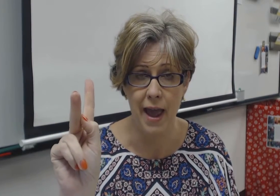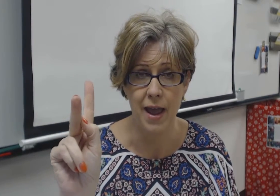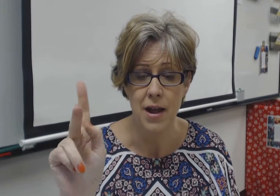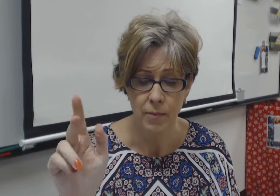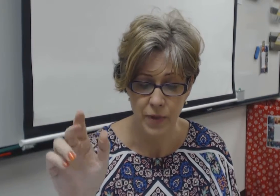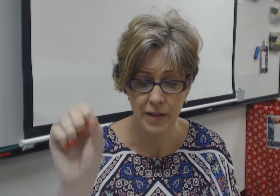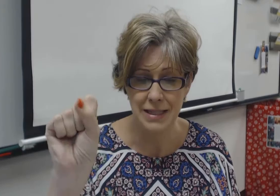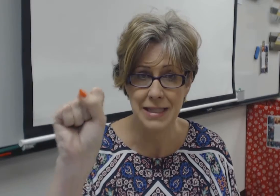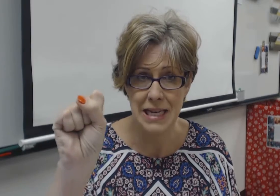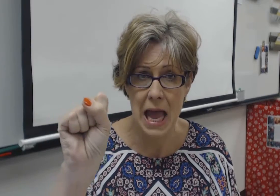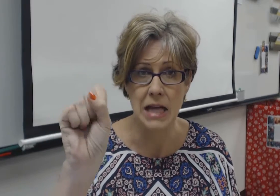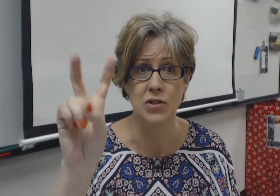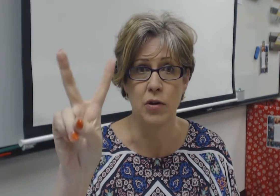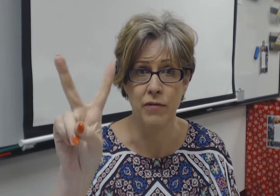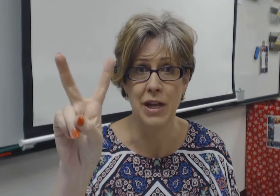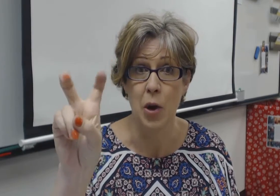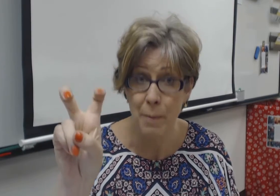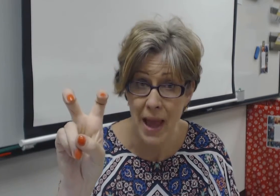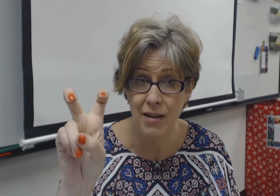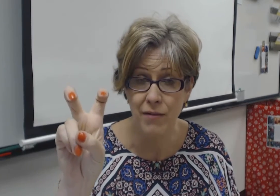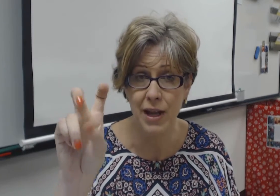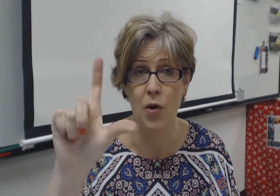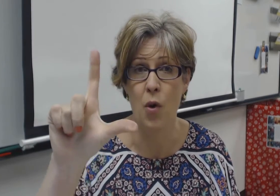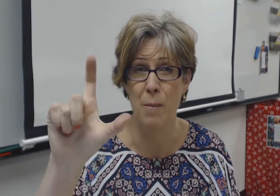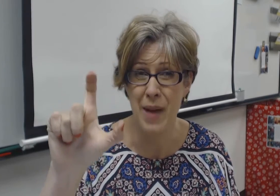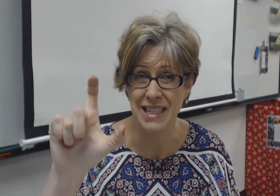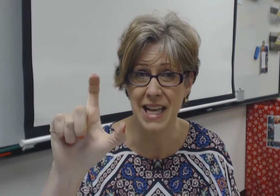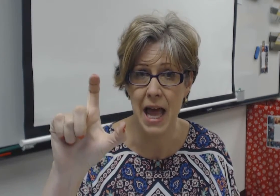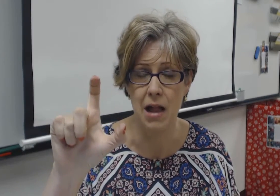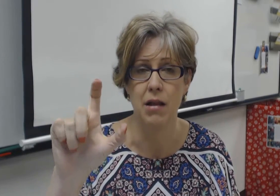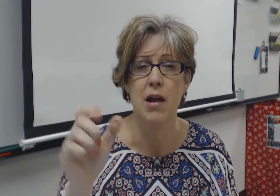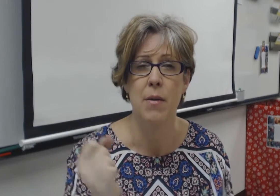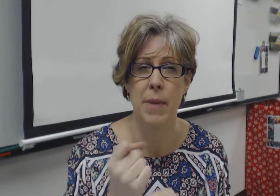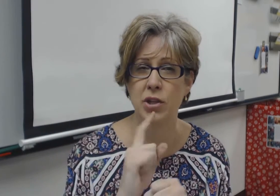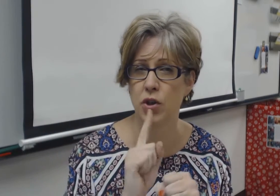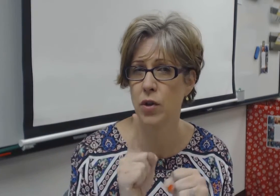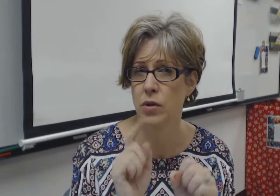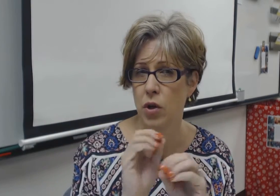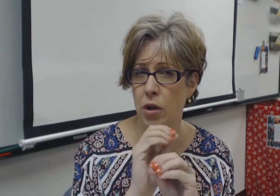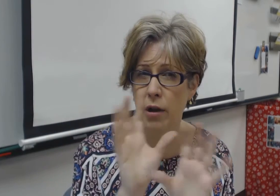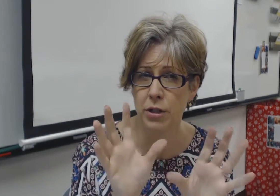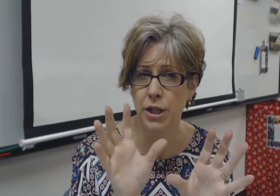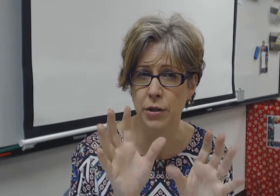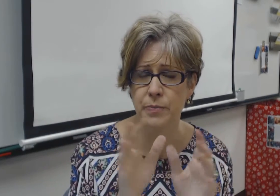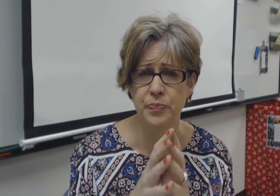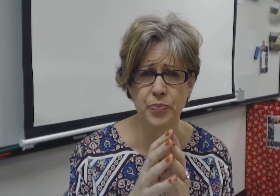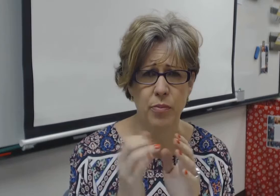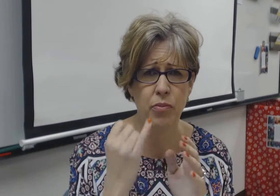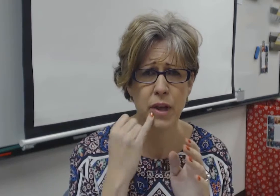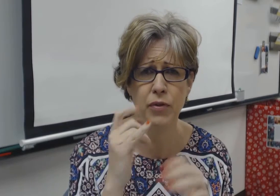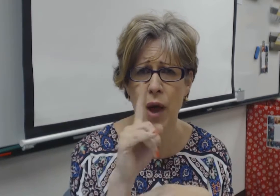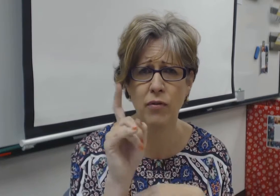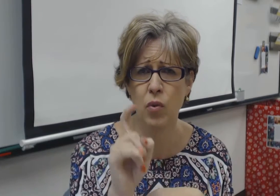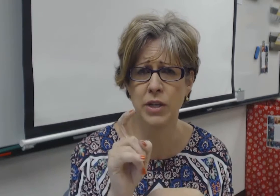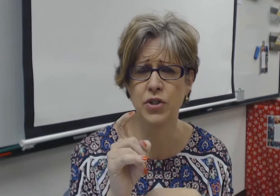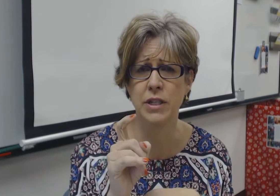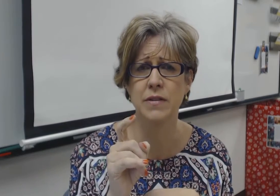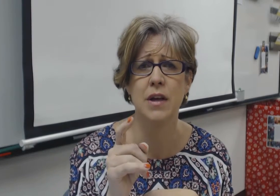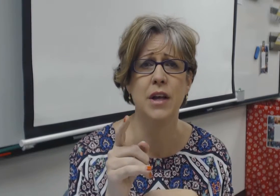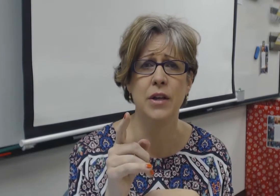K, that this is an S or a V or a bent V or a bent L. Make sure those are clear to you. If you have questions, you